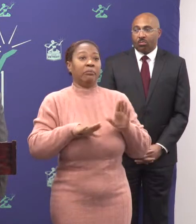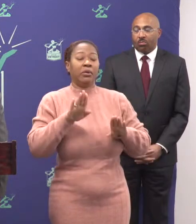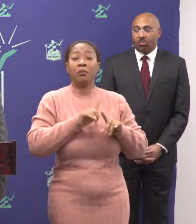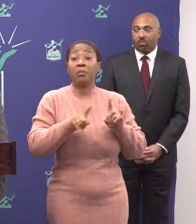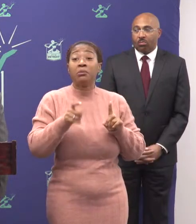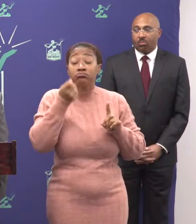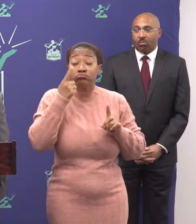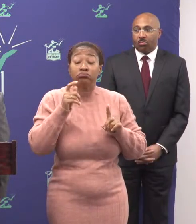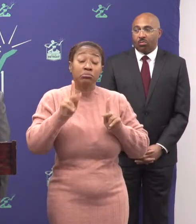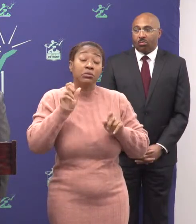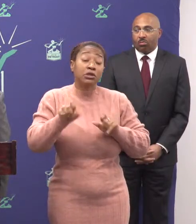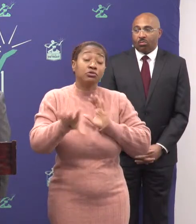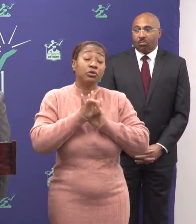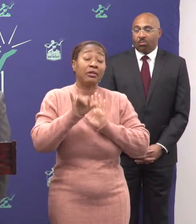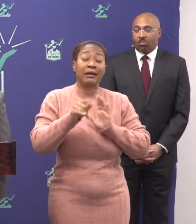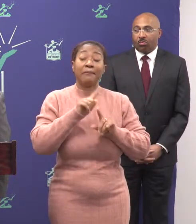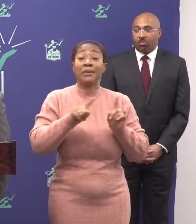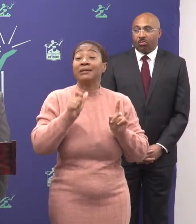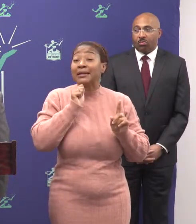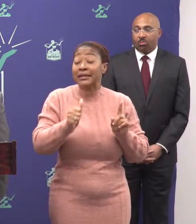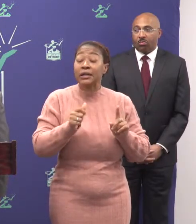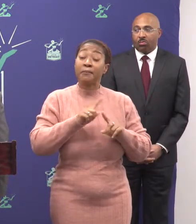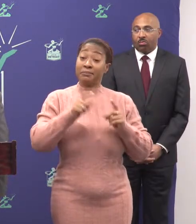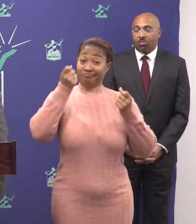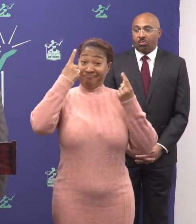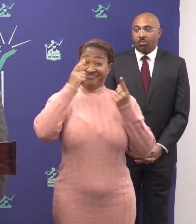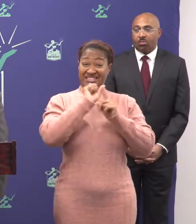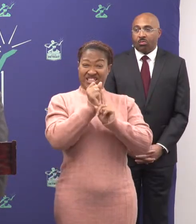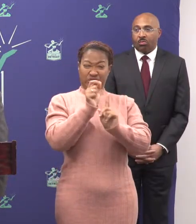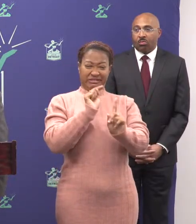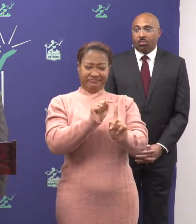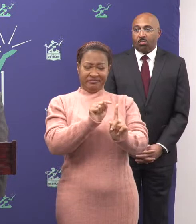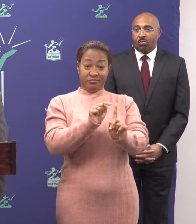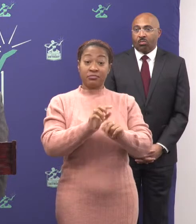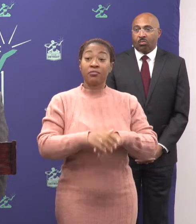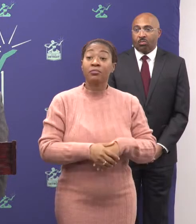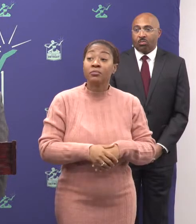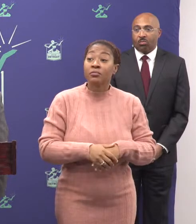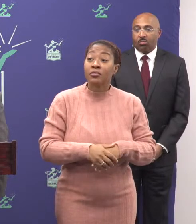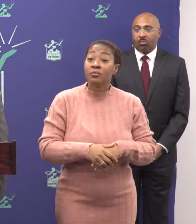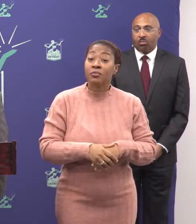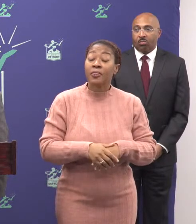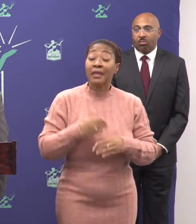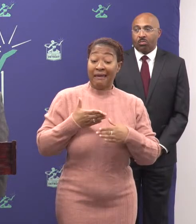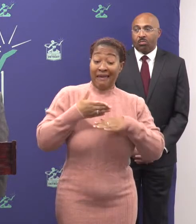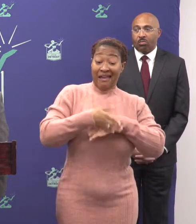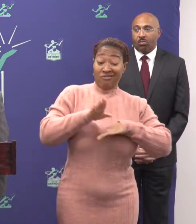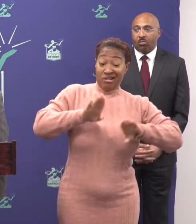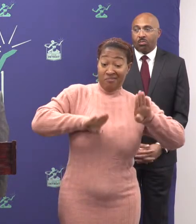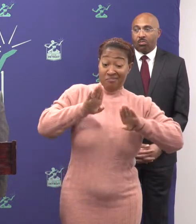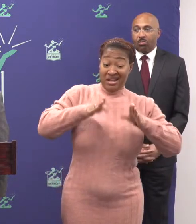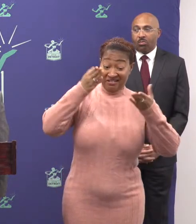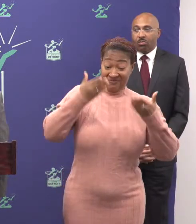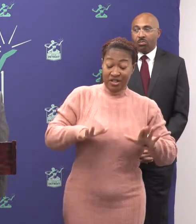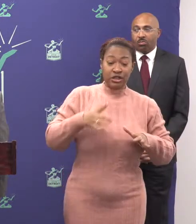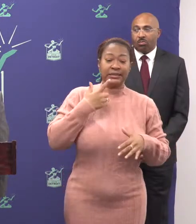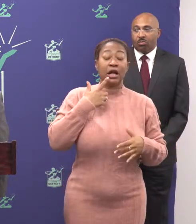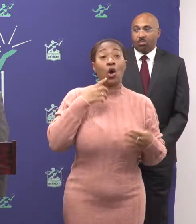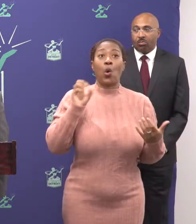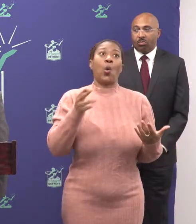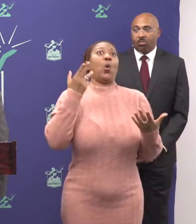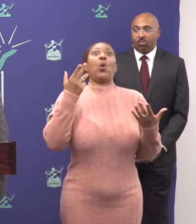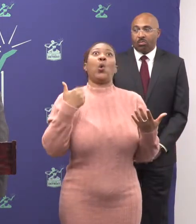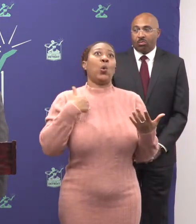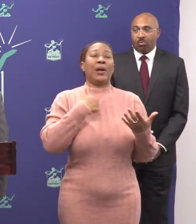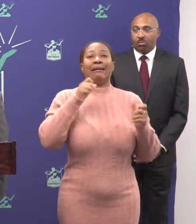could have chosen that. They didn't. But here's your situation. You can't, after the bid's done, just say, oh,